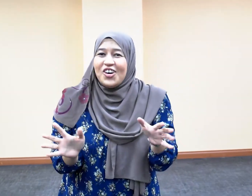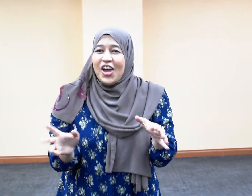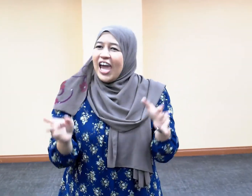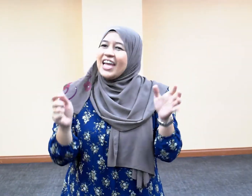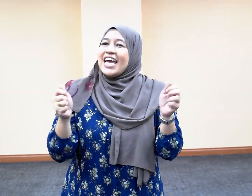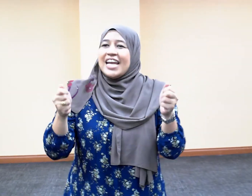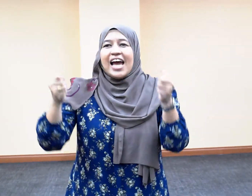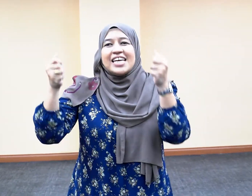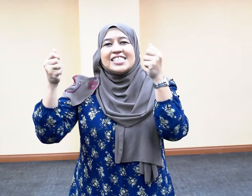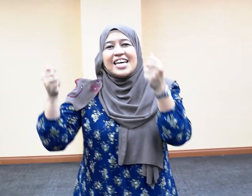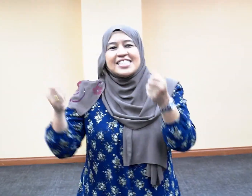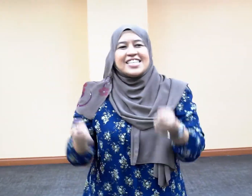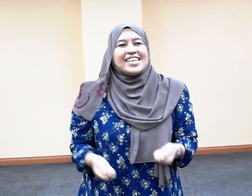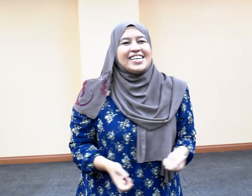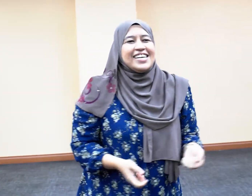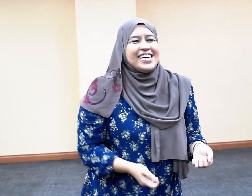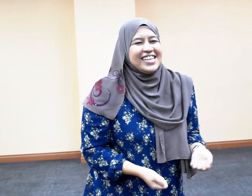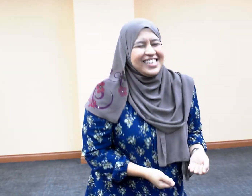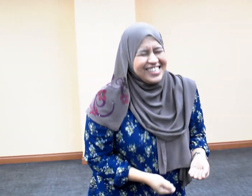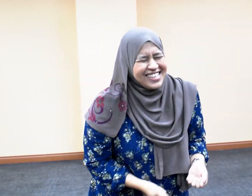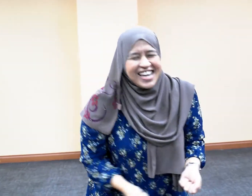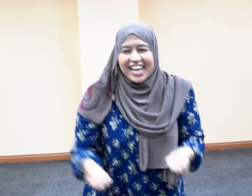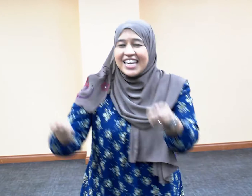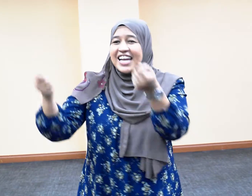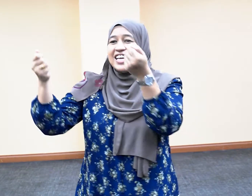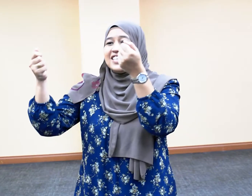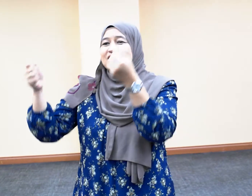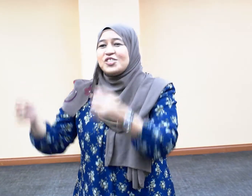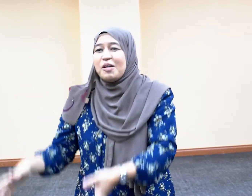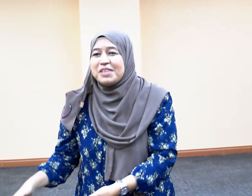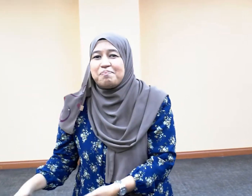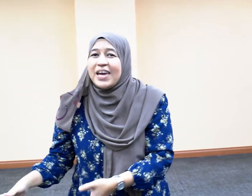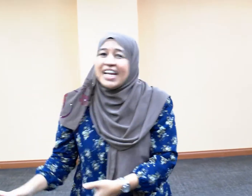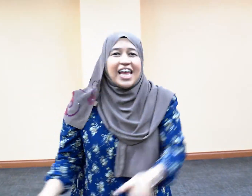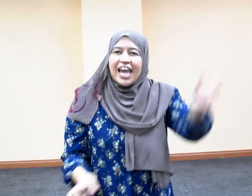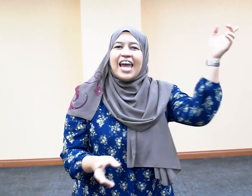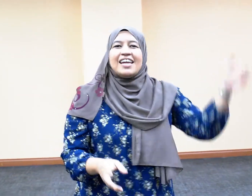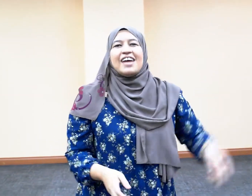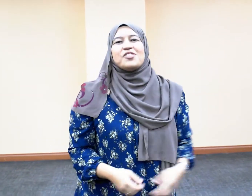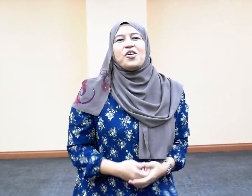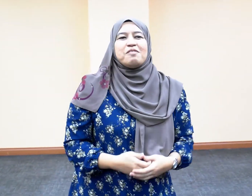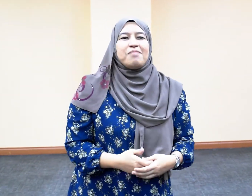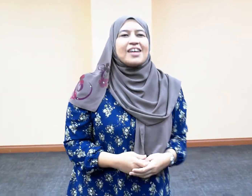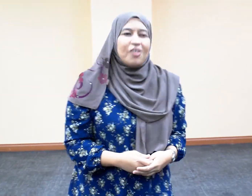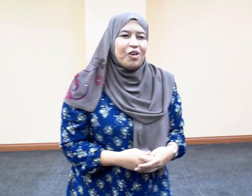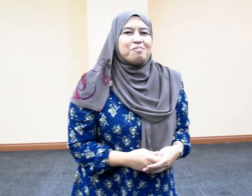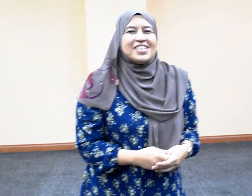And then I just And then I just just Drop the pen And I'm going back to Sexual Harassment